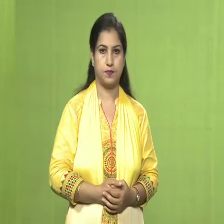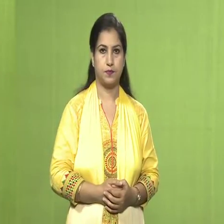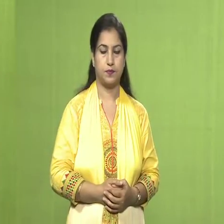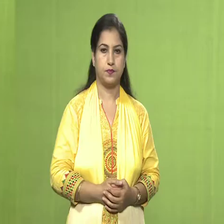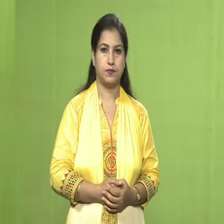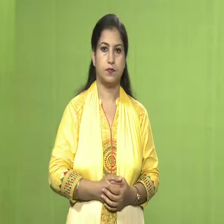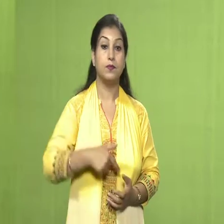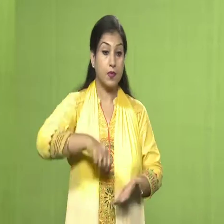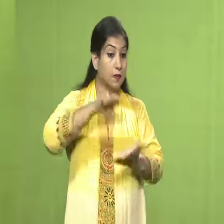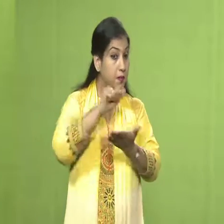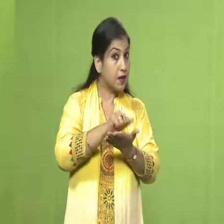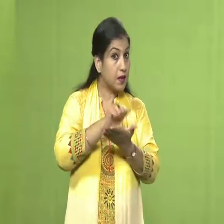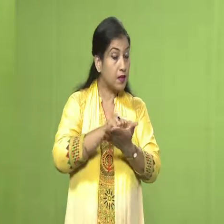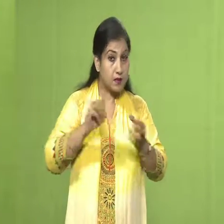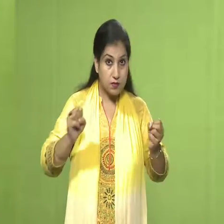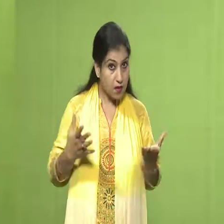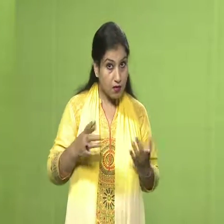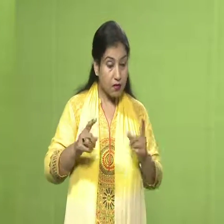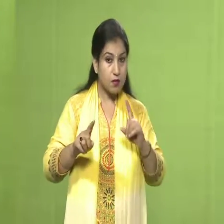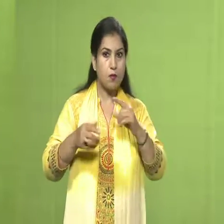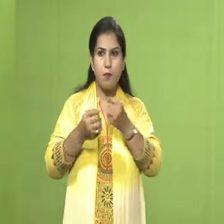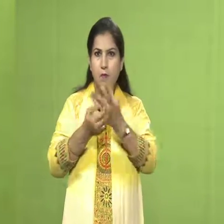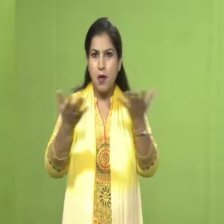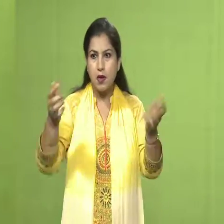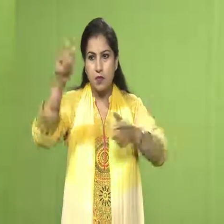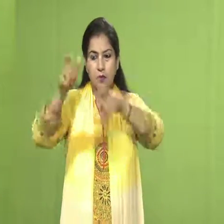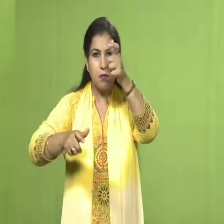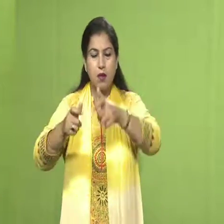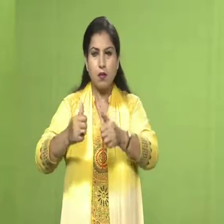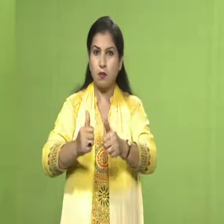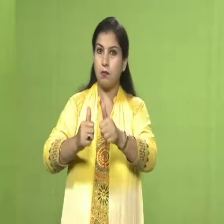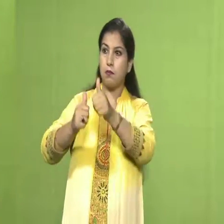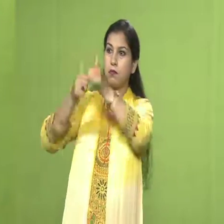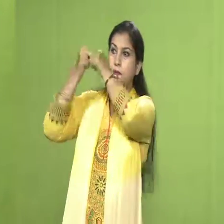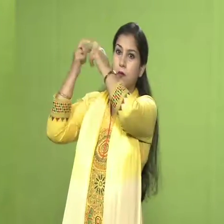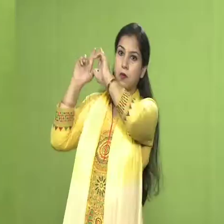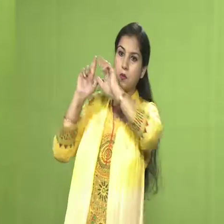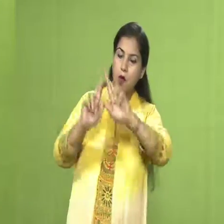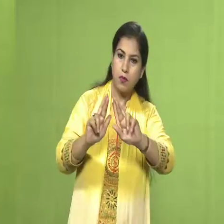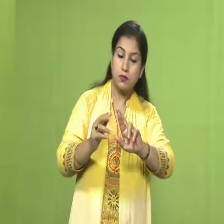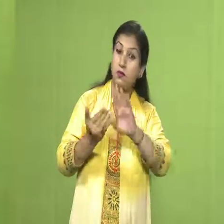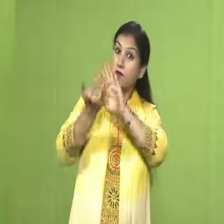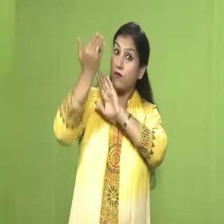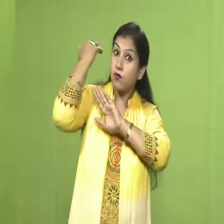As a result of this work of great writers of Renaissance period became available to common